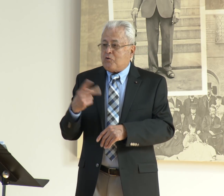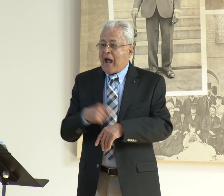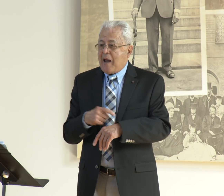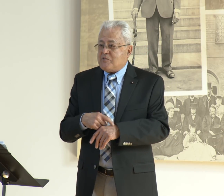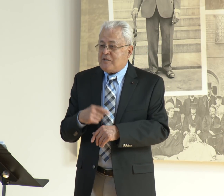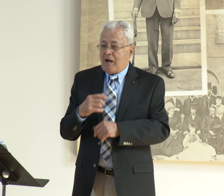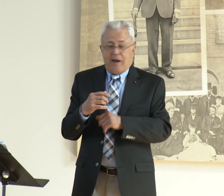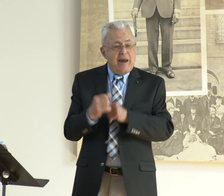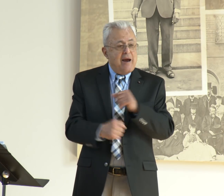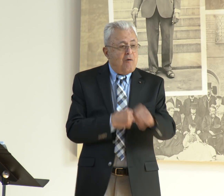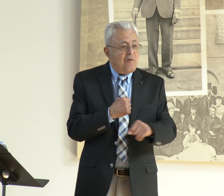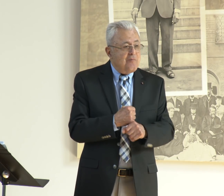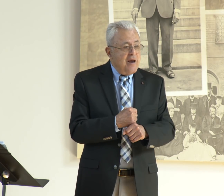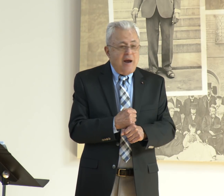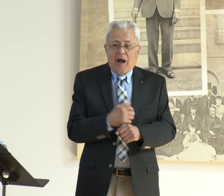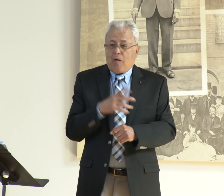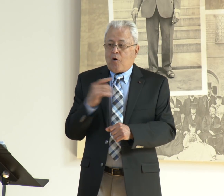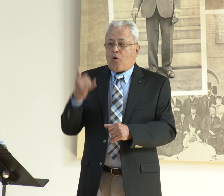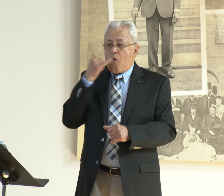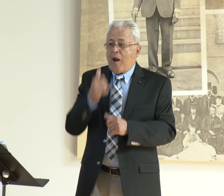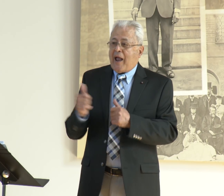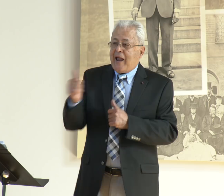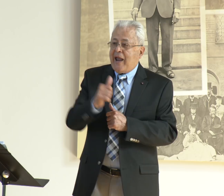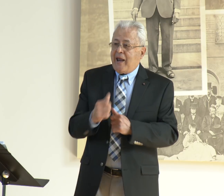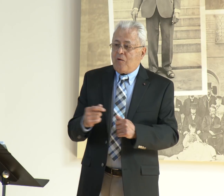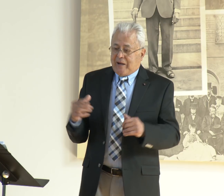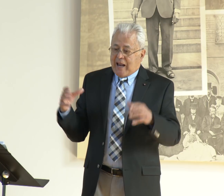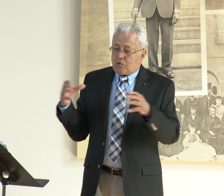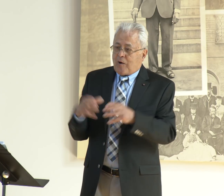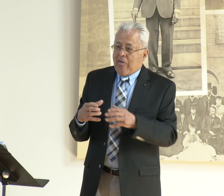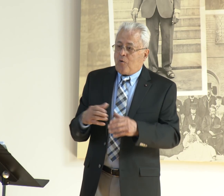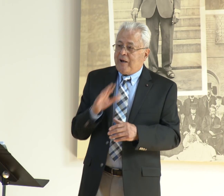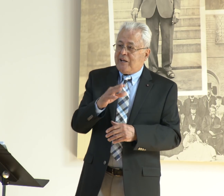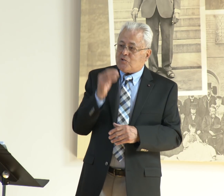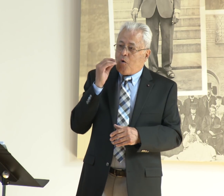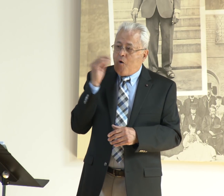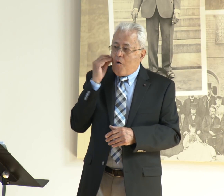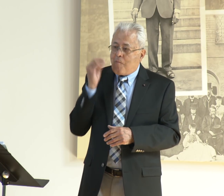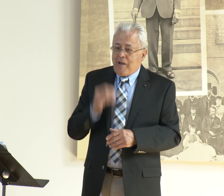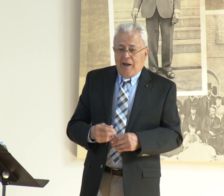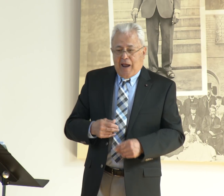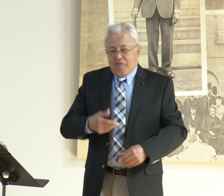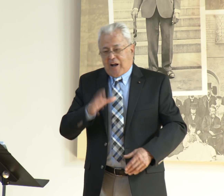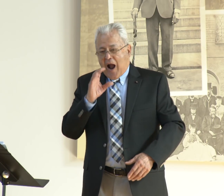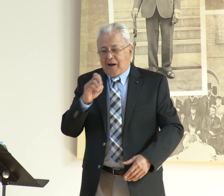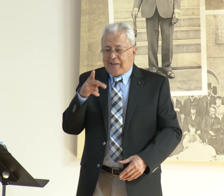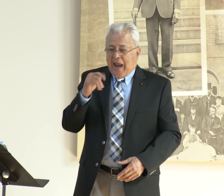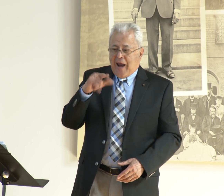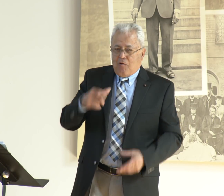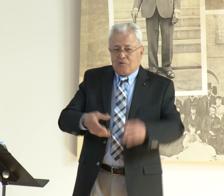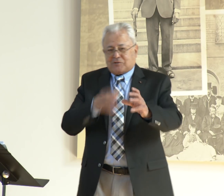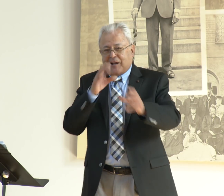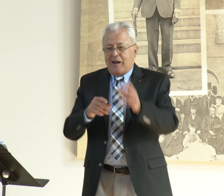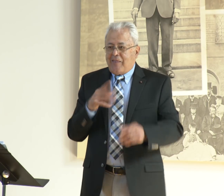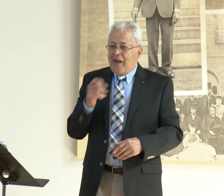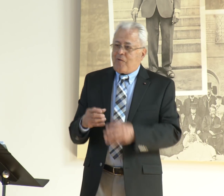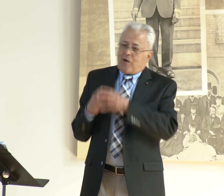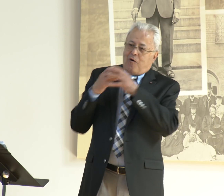And I went to California, my home state, a few times a year, and I would call ahead so that we could get together at his home and have a few